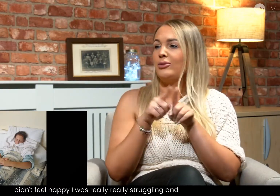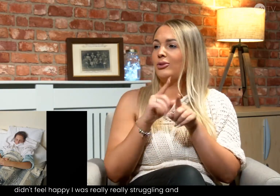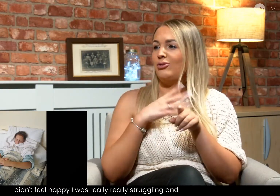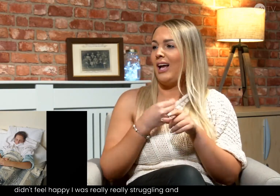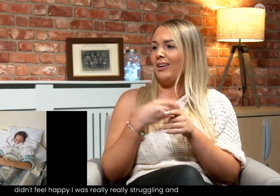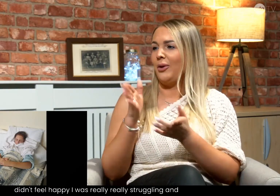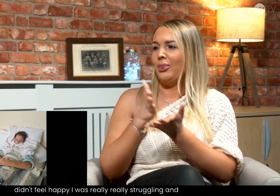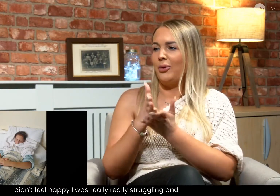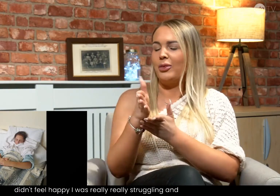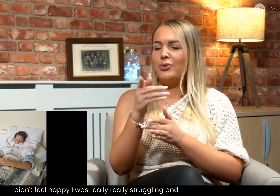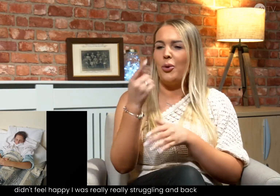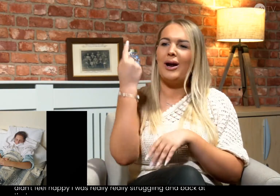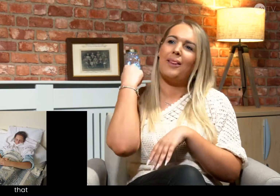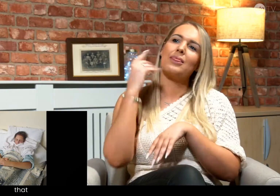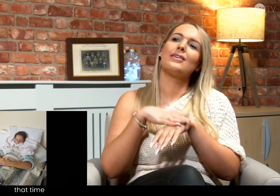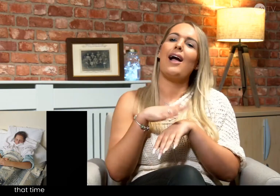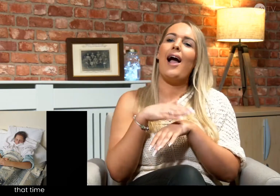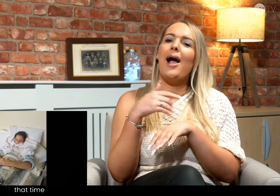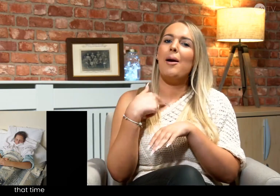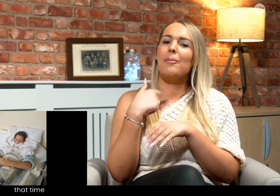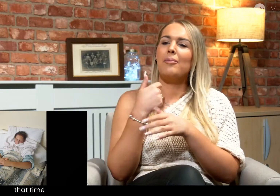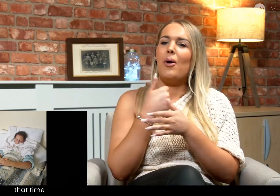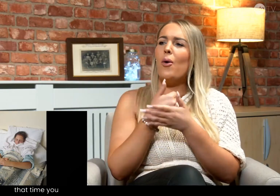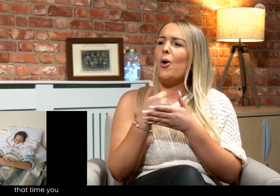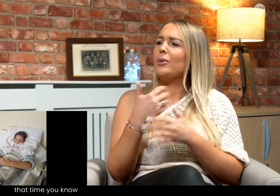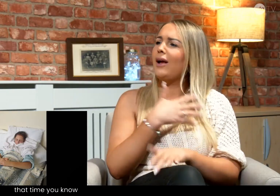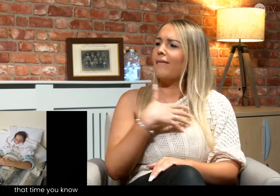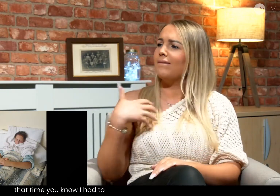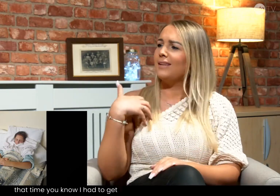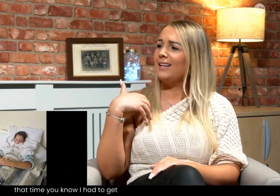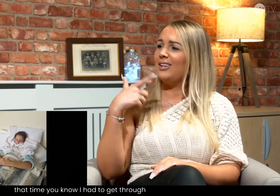that time, you know, I had to get through that.